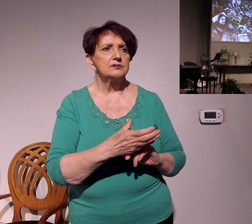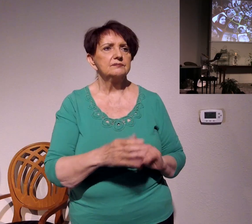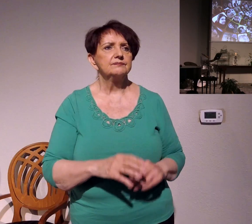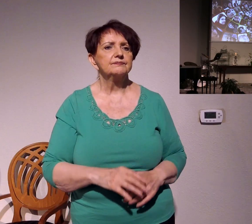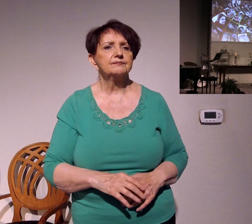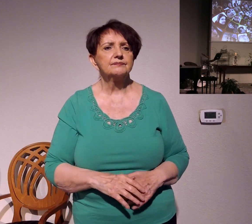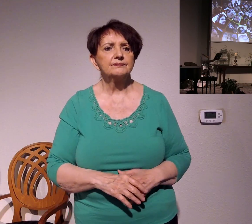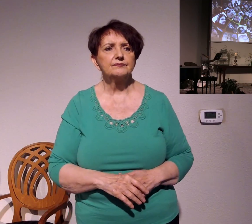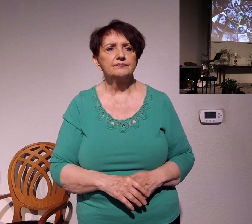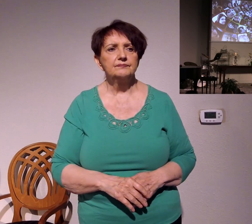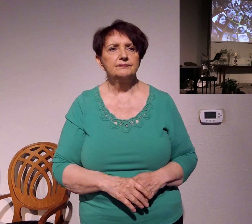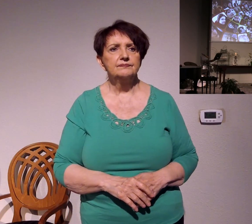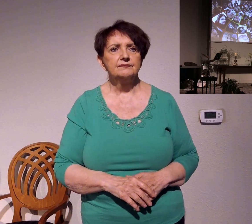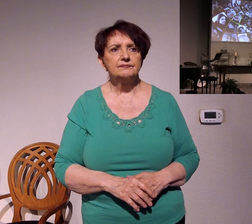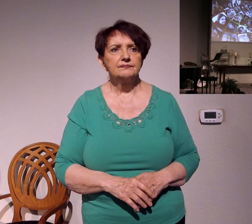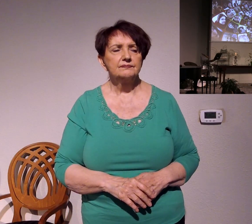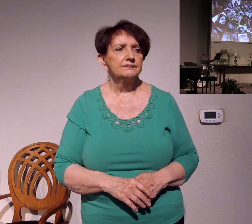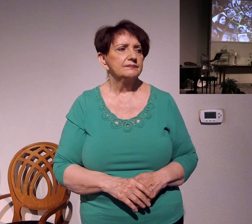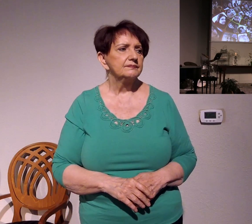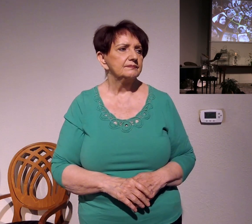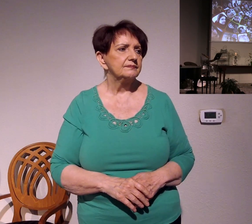Culture.